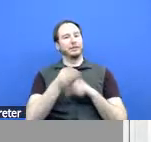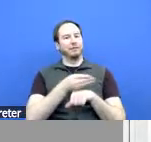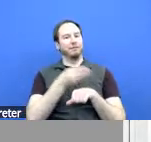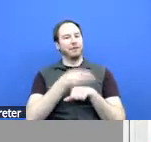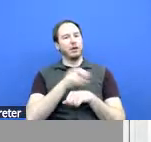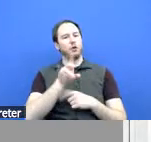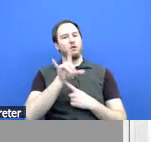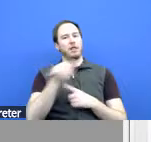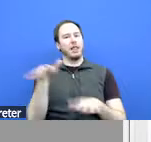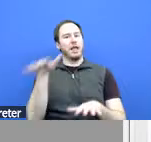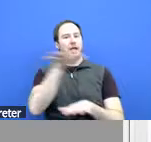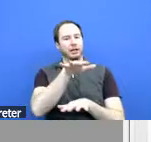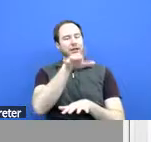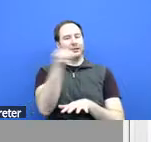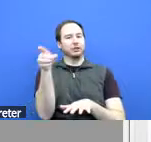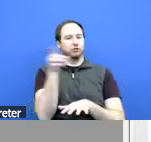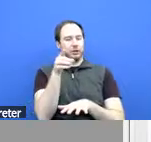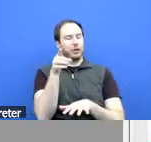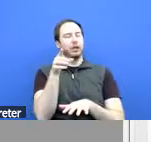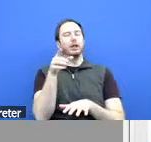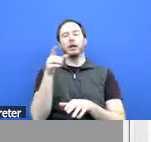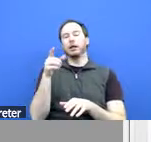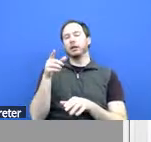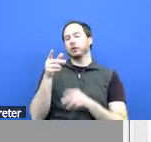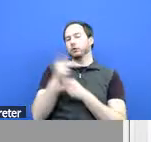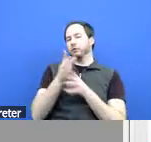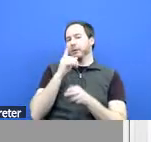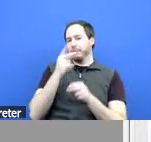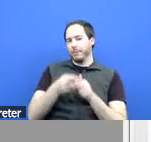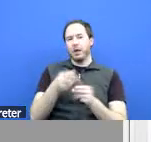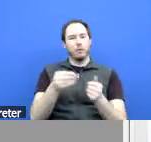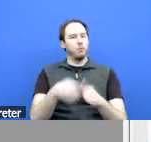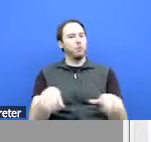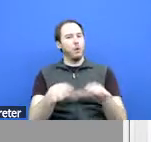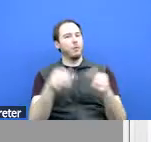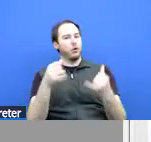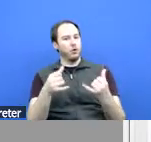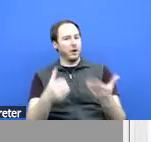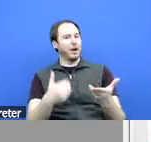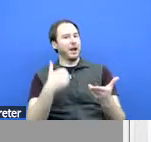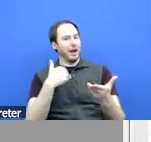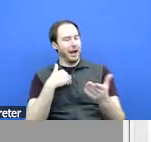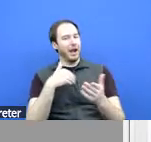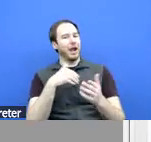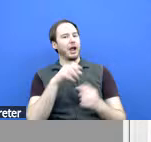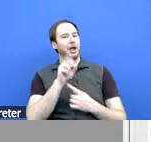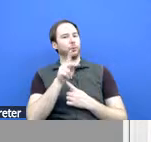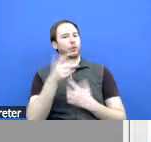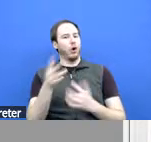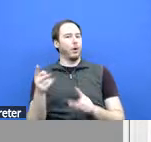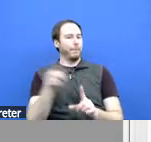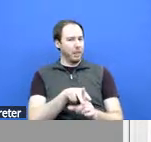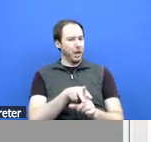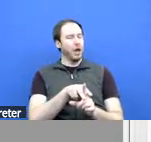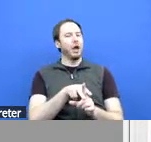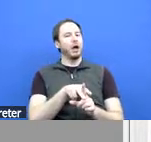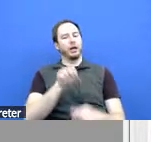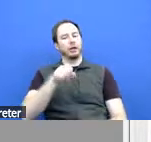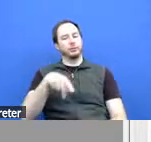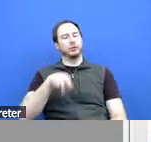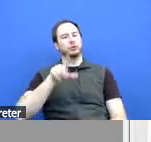overlay district. As mentioned by the supervisor, the property currently does have a special use permit in place,